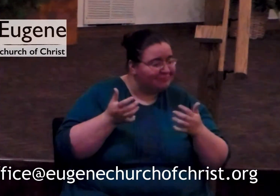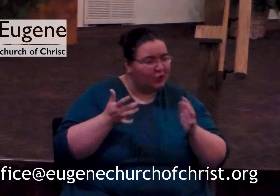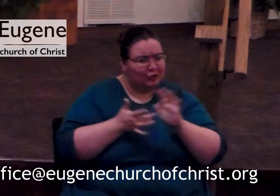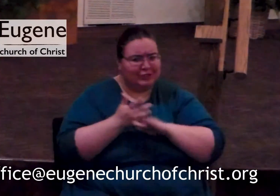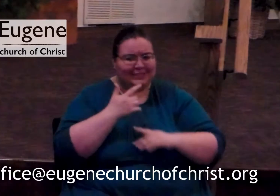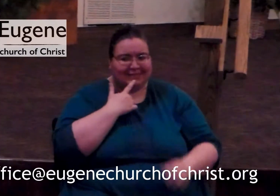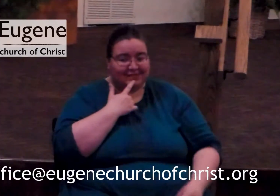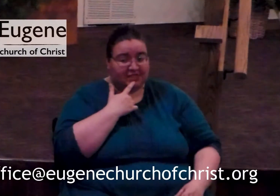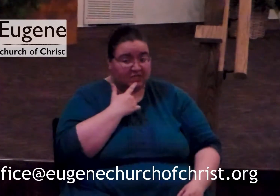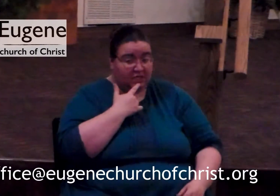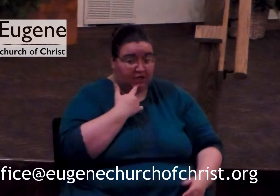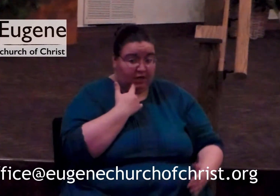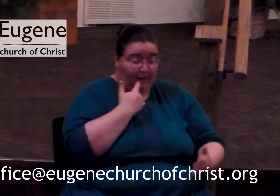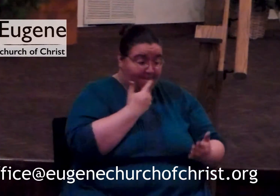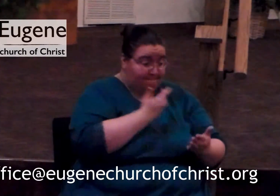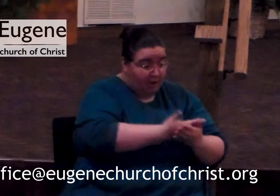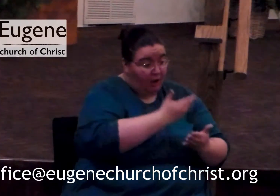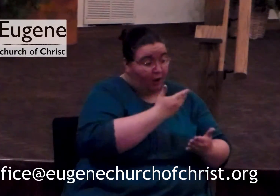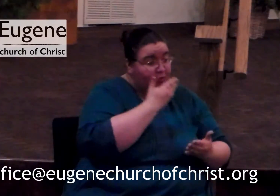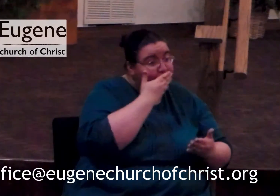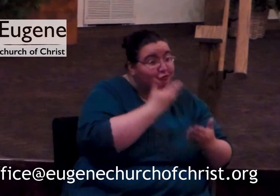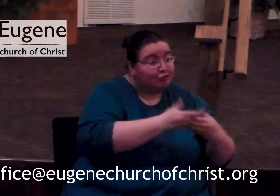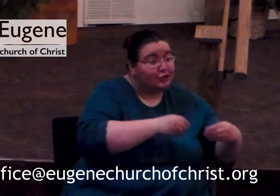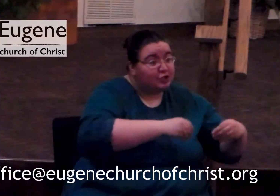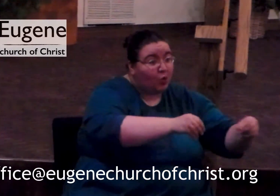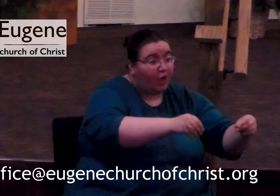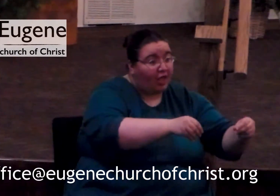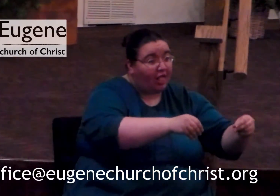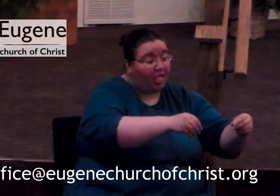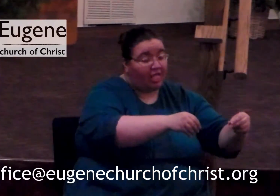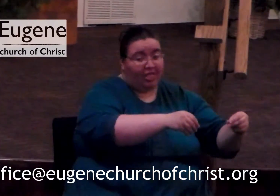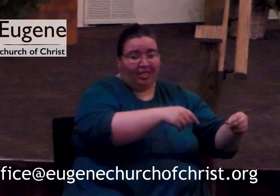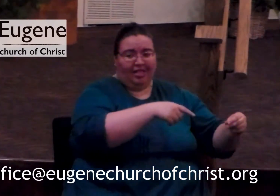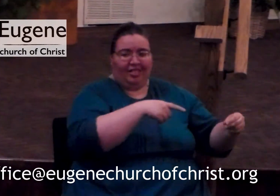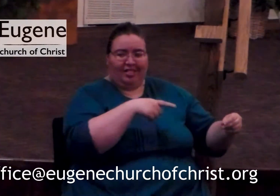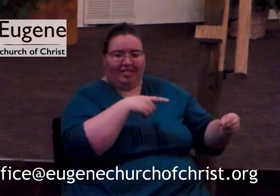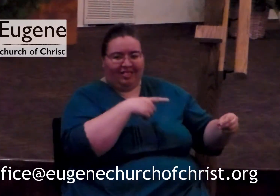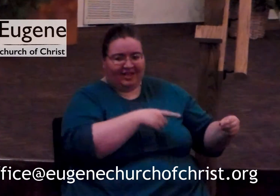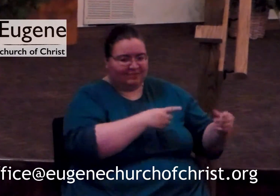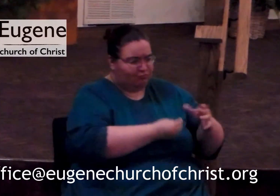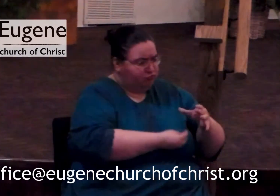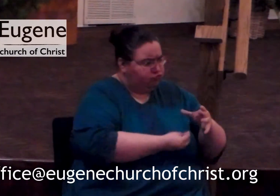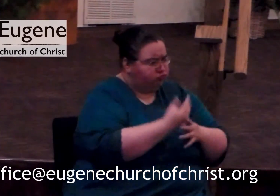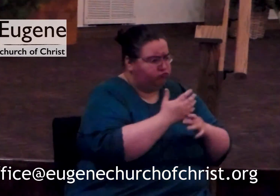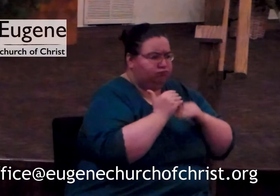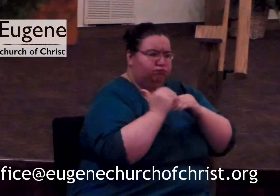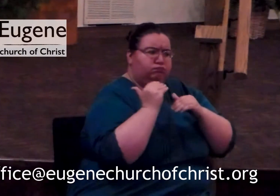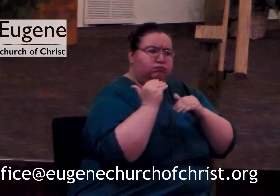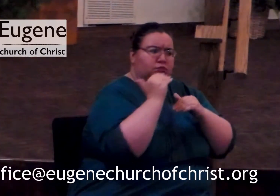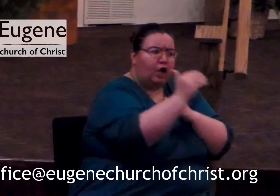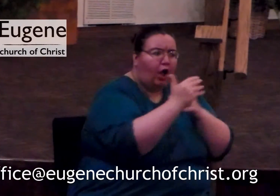soil, I love the way he puts it. It produces a crop 160 or 30 times what was sown. And you know what that